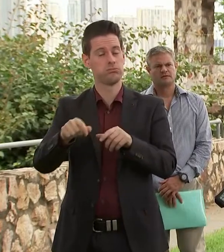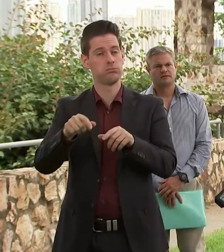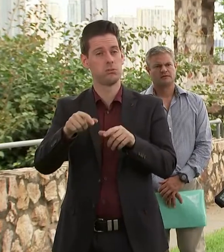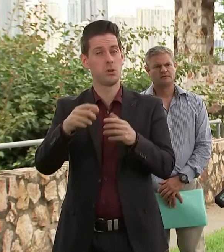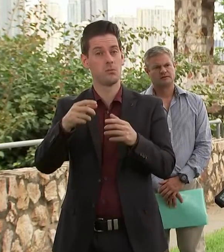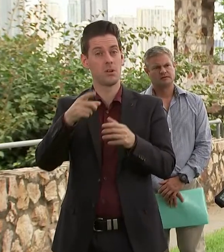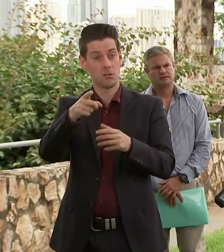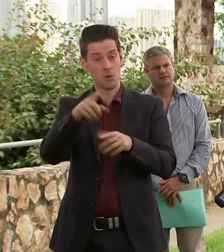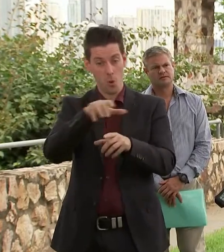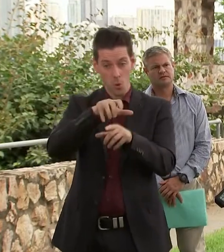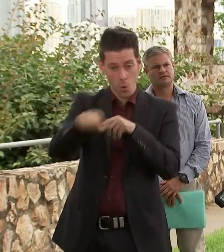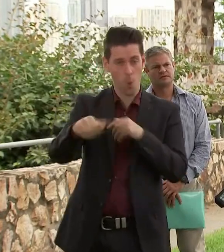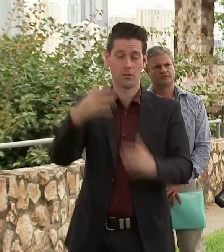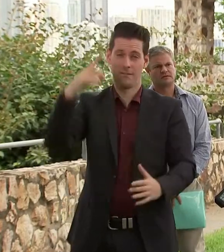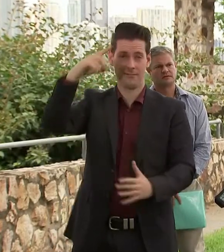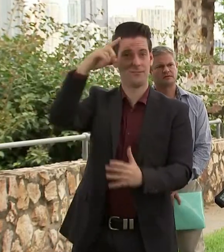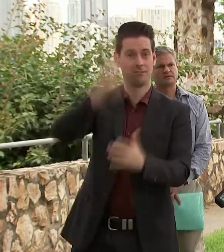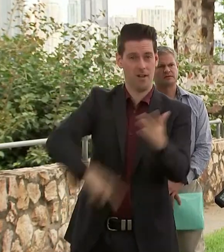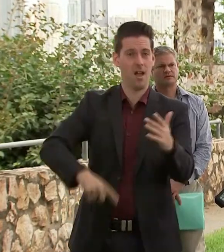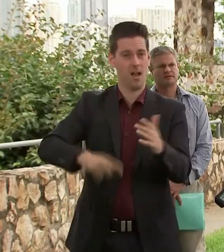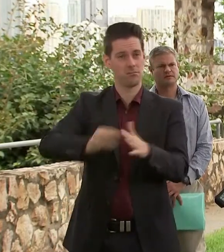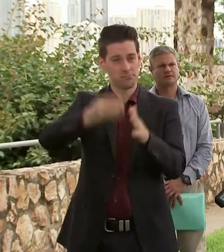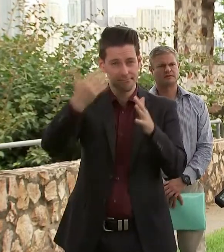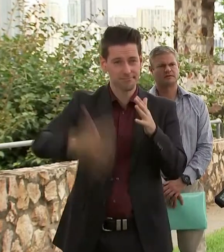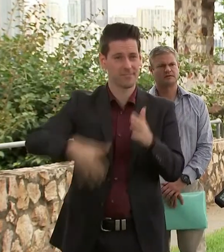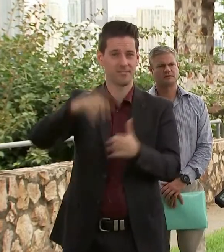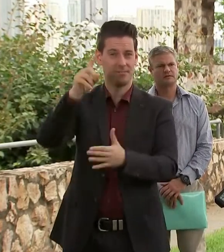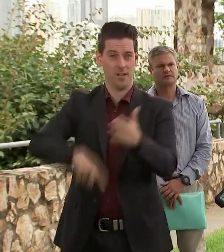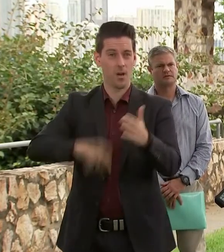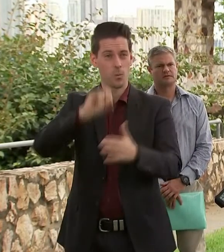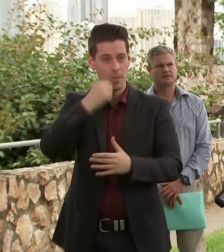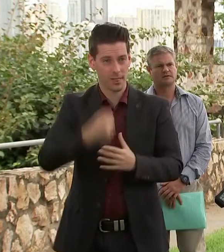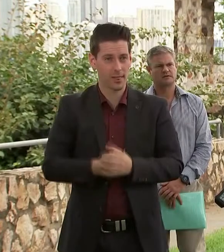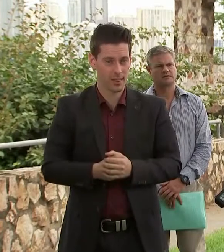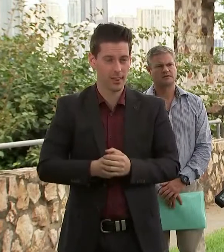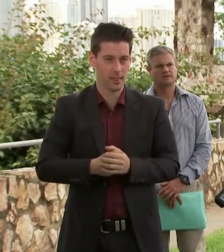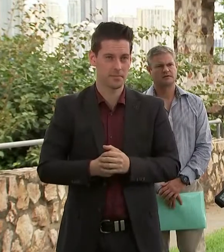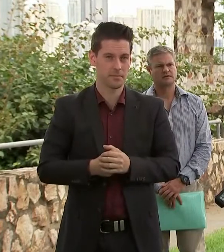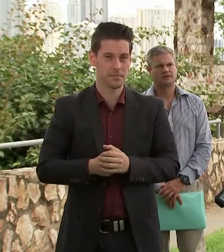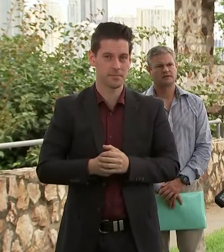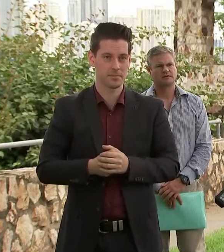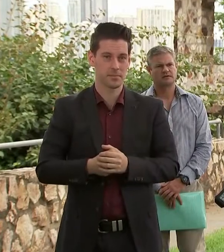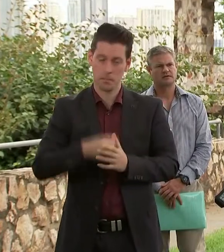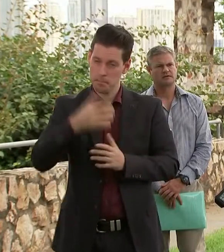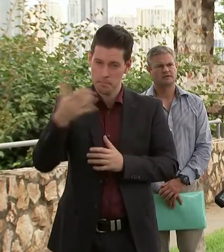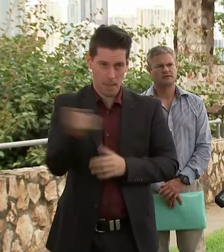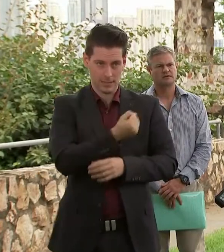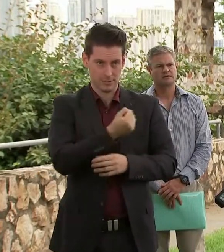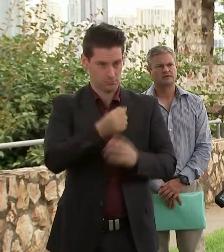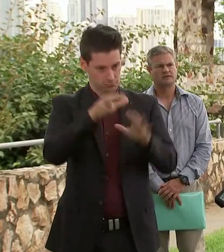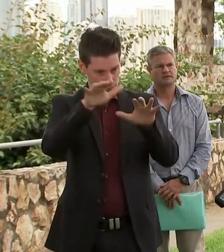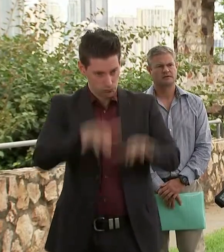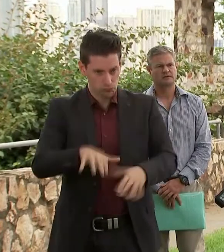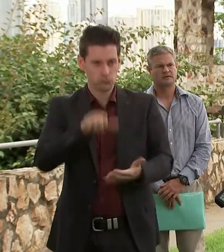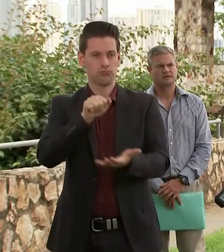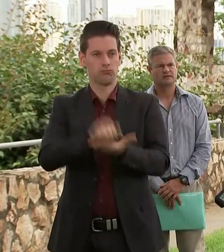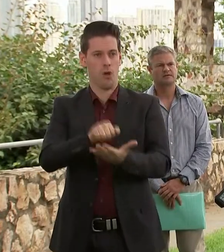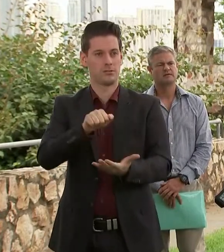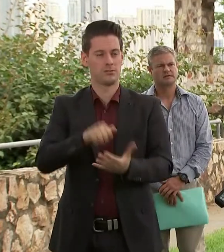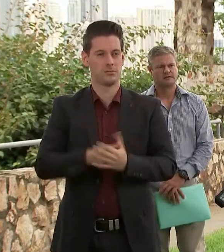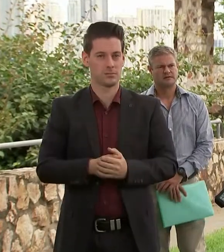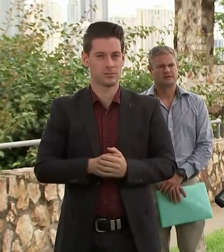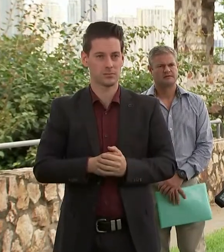is obviously heavy fines if you aren't. It is end-to-end compliance, and we will